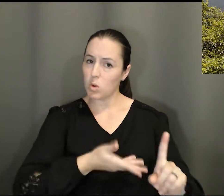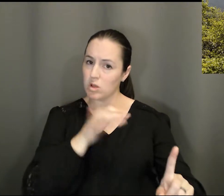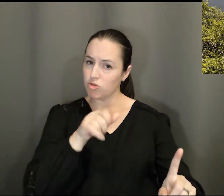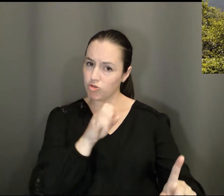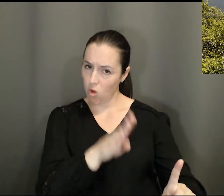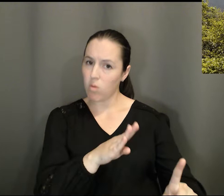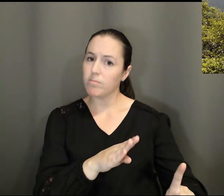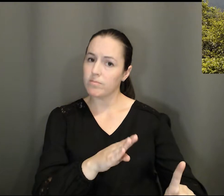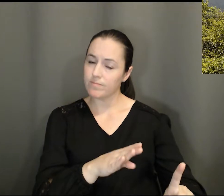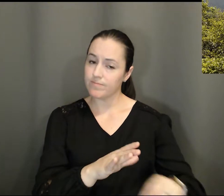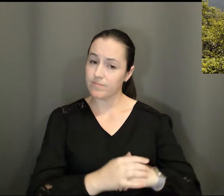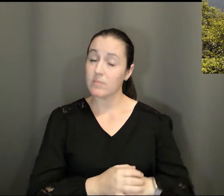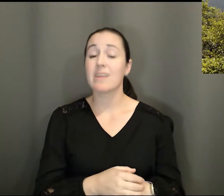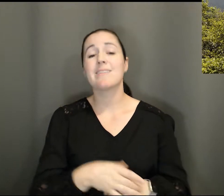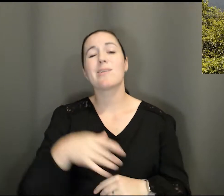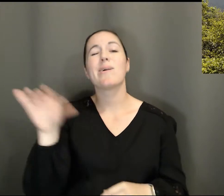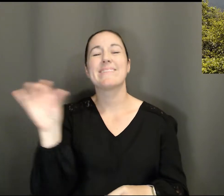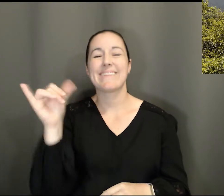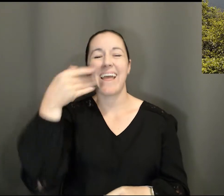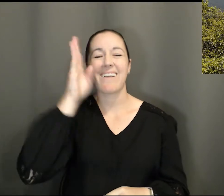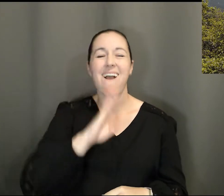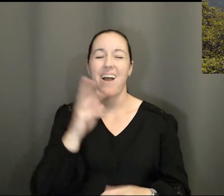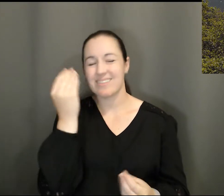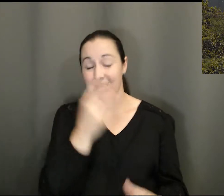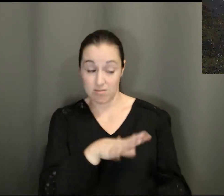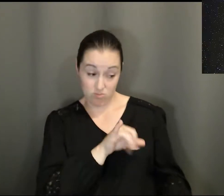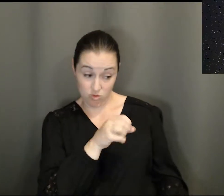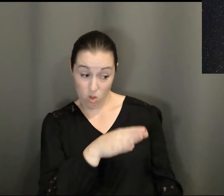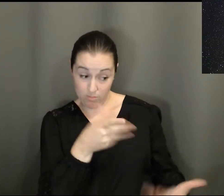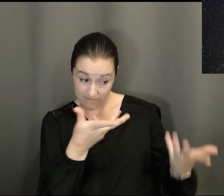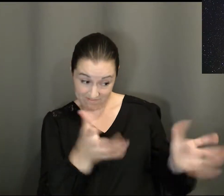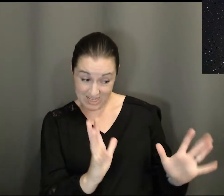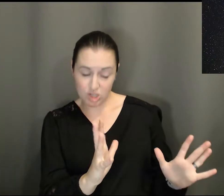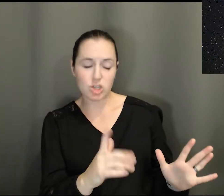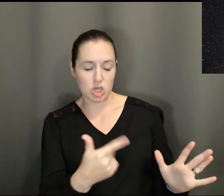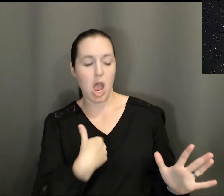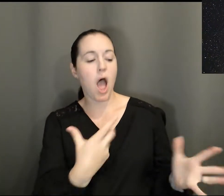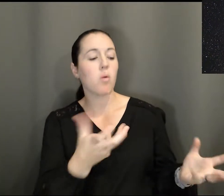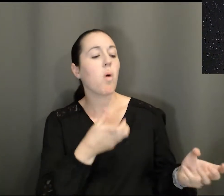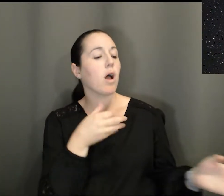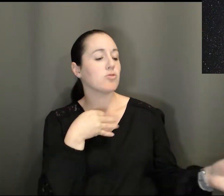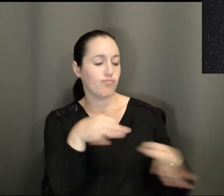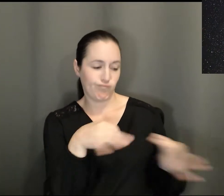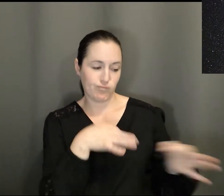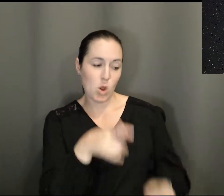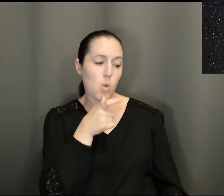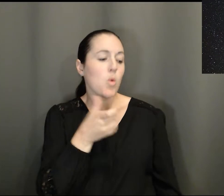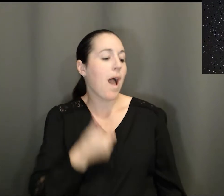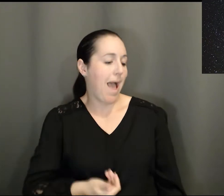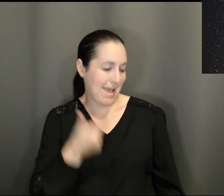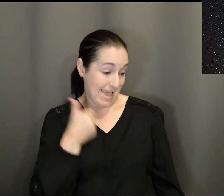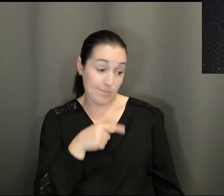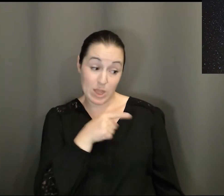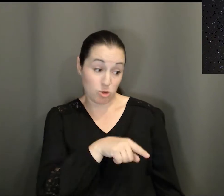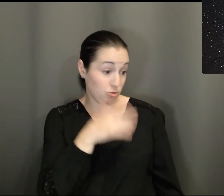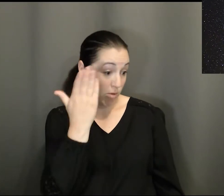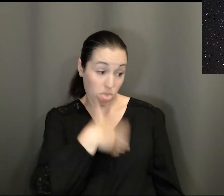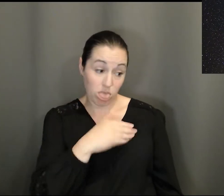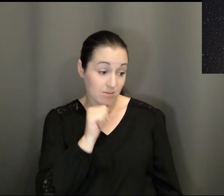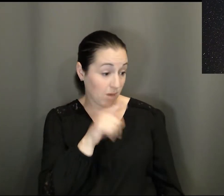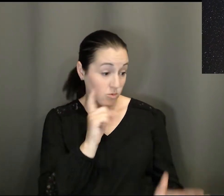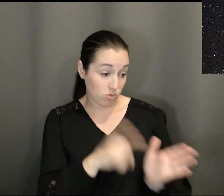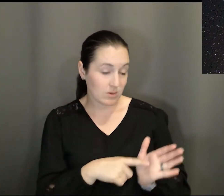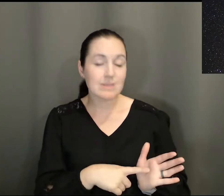Job, son, come here. Come here, Job. Job, I want you to look up into the heavens. Tell me what you see, Job. What do you